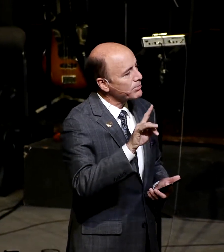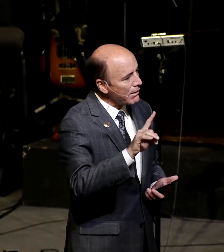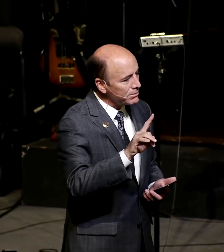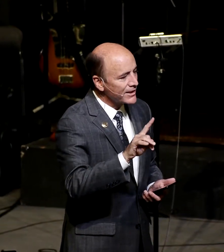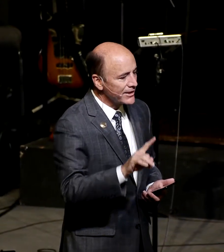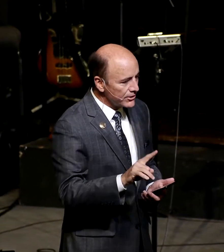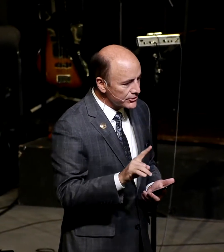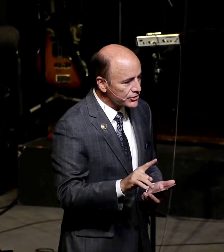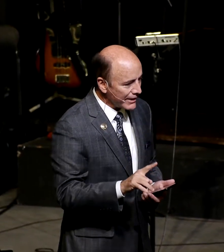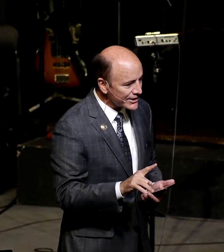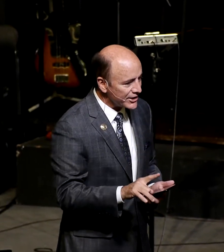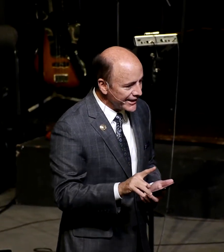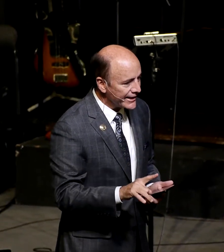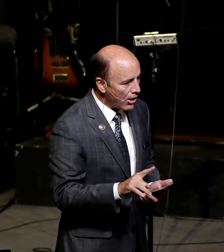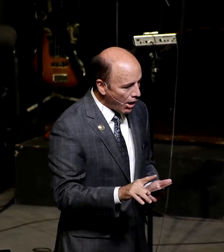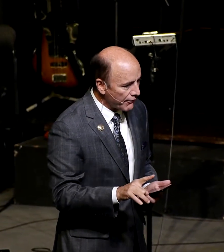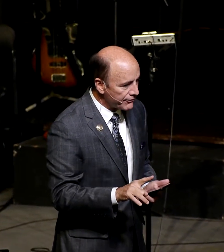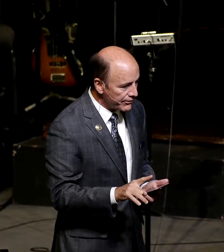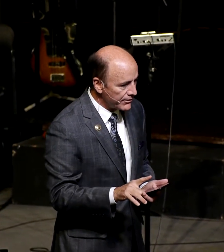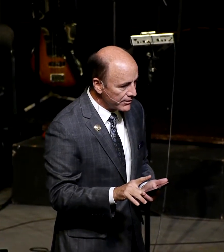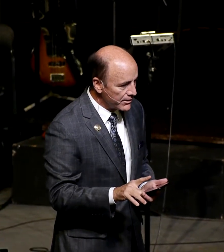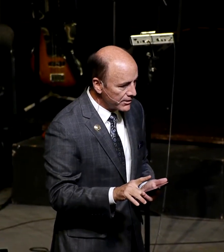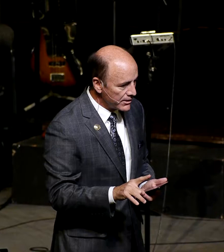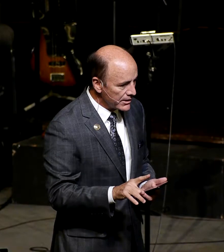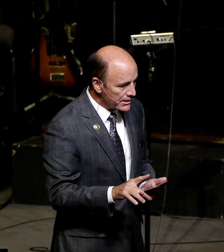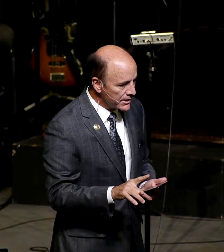It's probably illegal. Scratch it off.